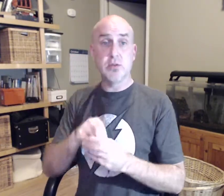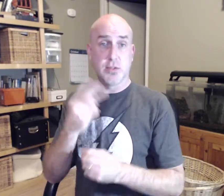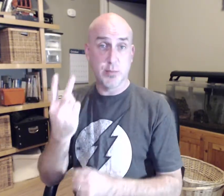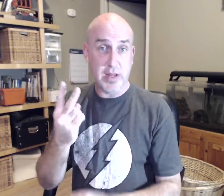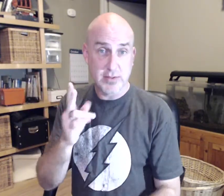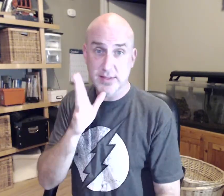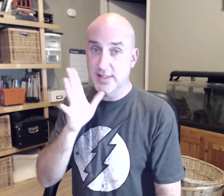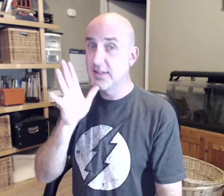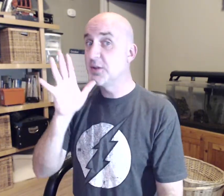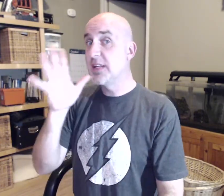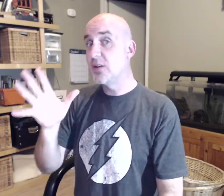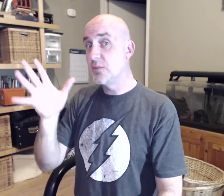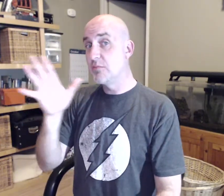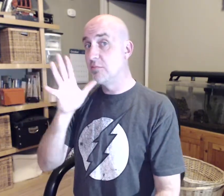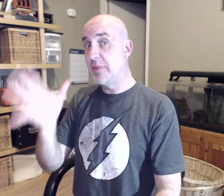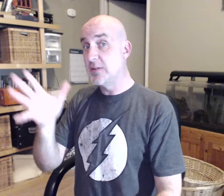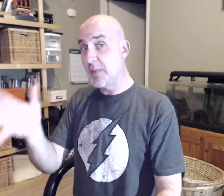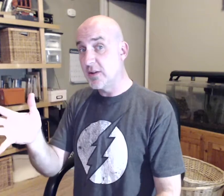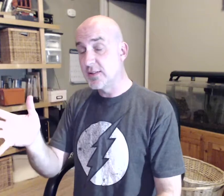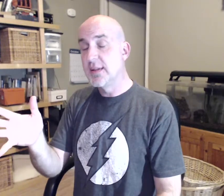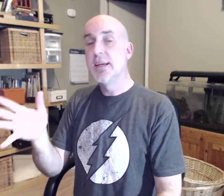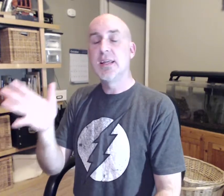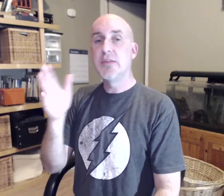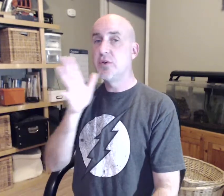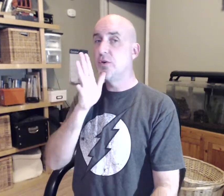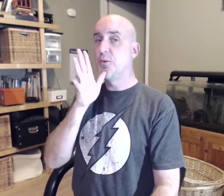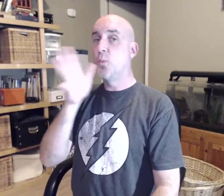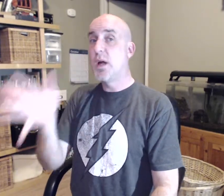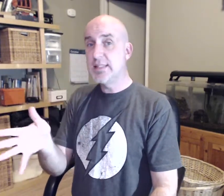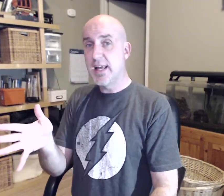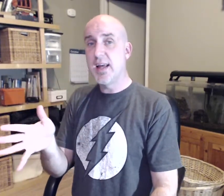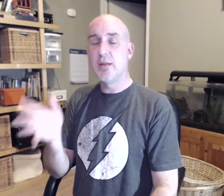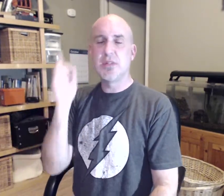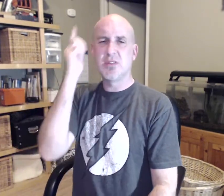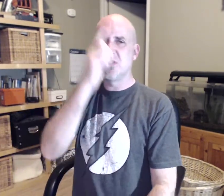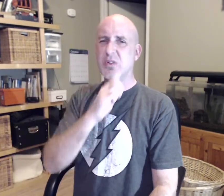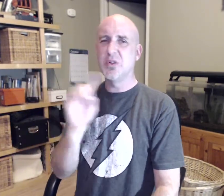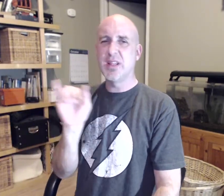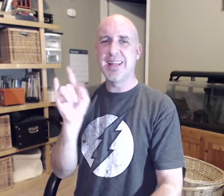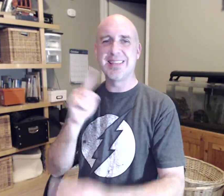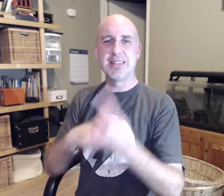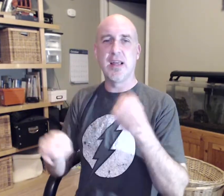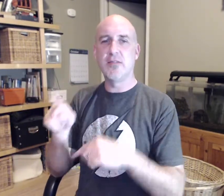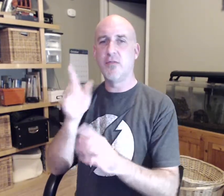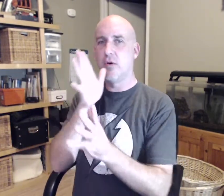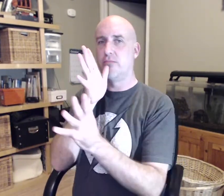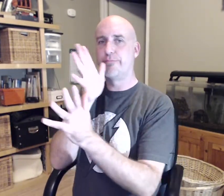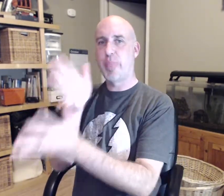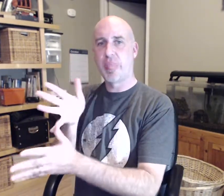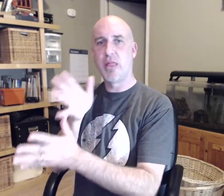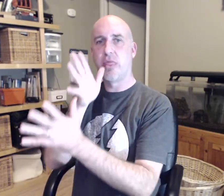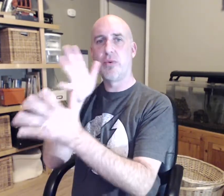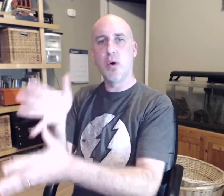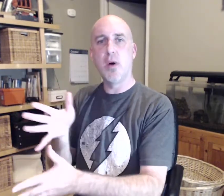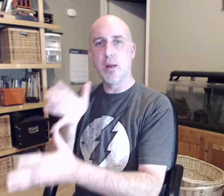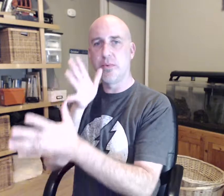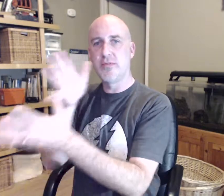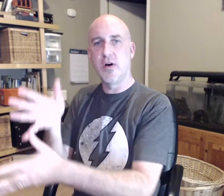2 bounces, that it goes out, bounce, bounce. If you do it 1 time, it starts to look like the sign for throw up or